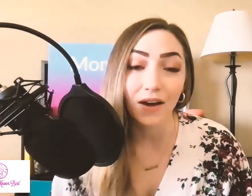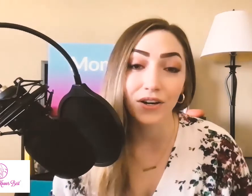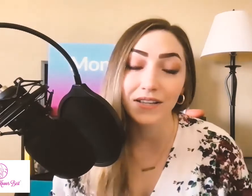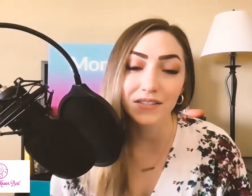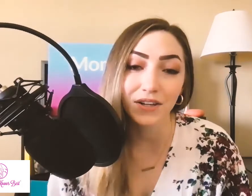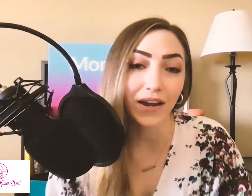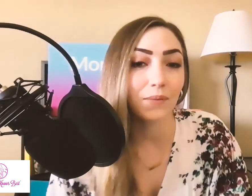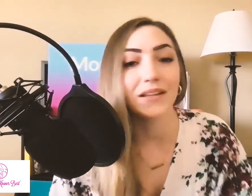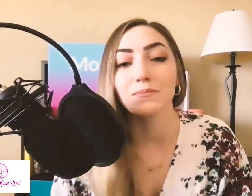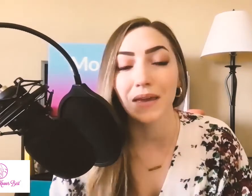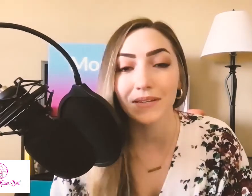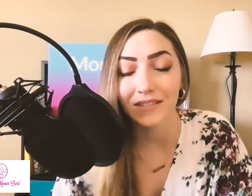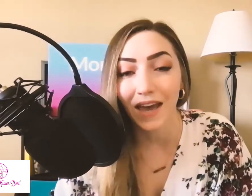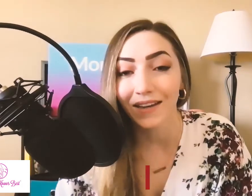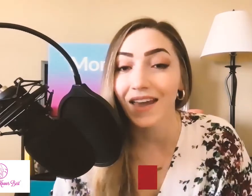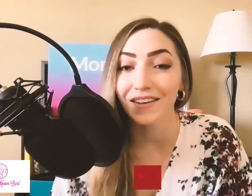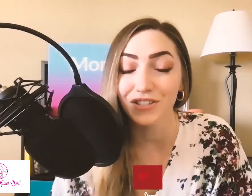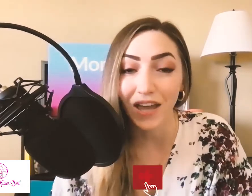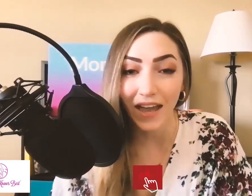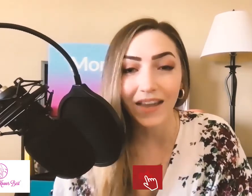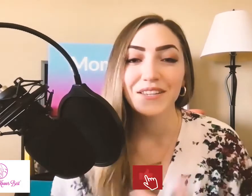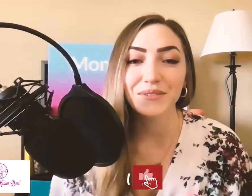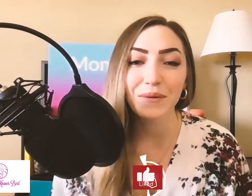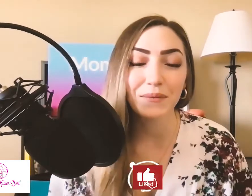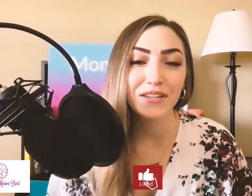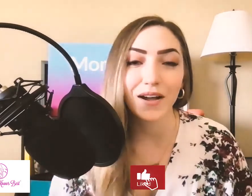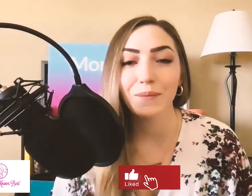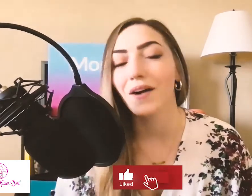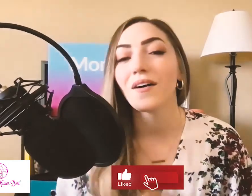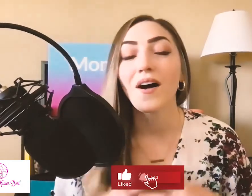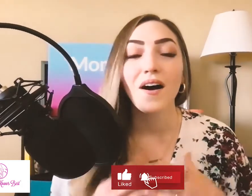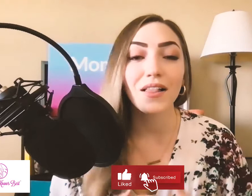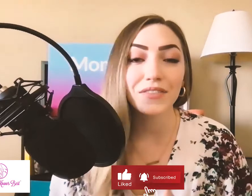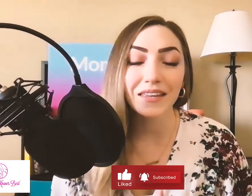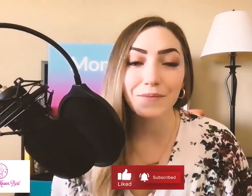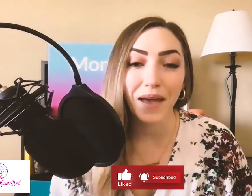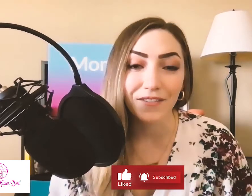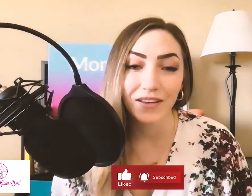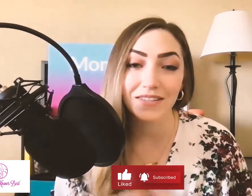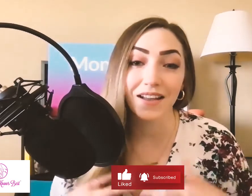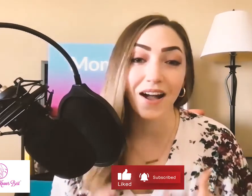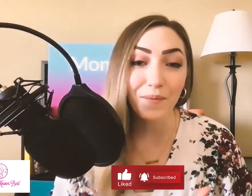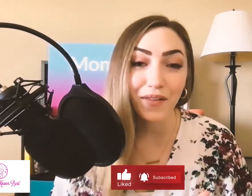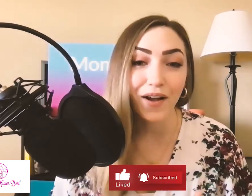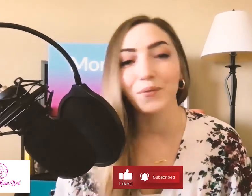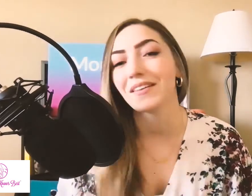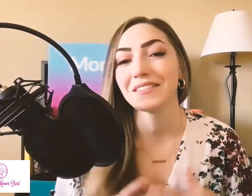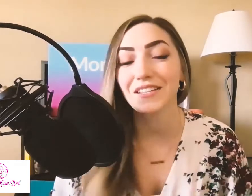her Instagram, it's babysignnj. So today we're going to be talking about all of the key benefits that come along with teaching